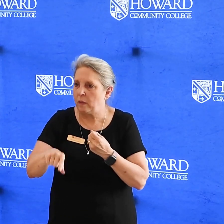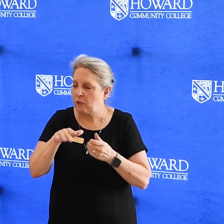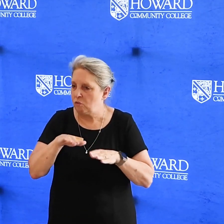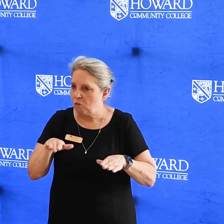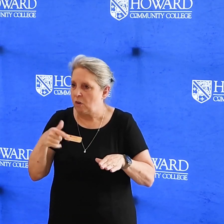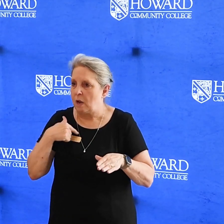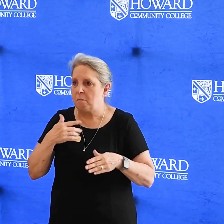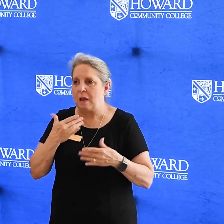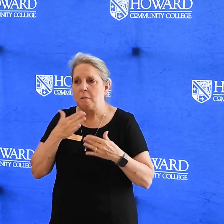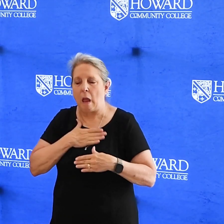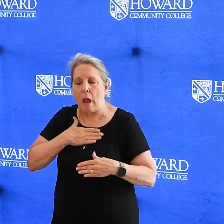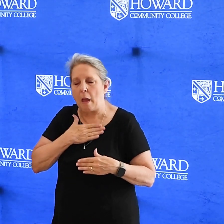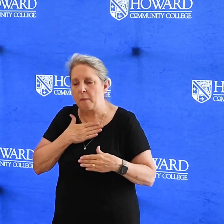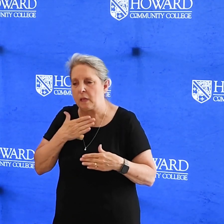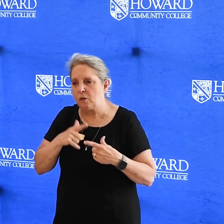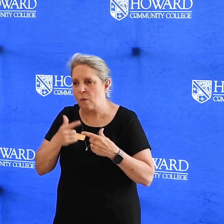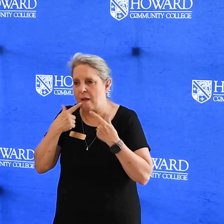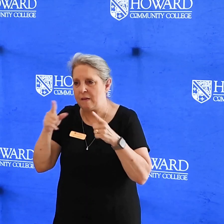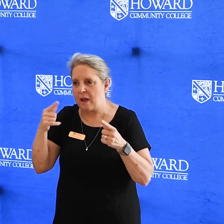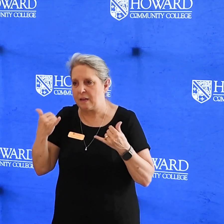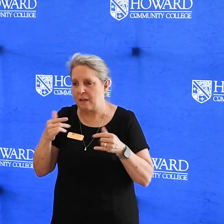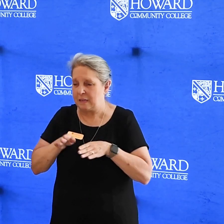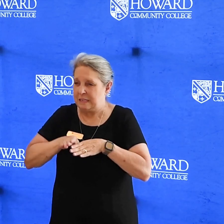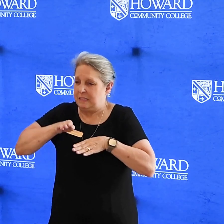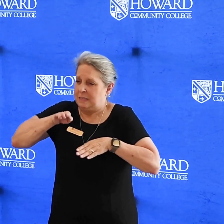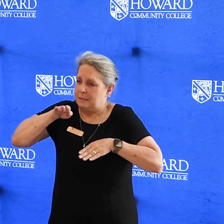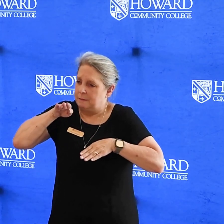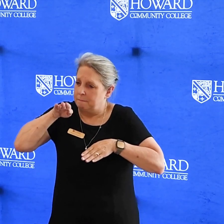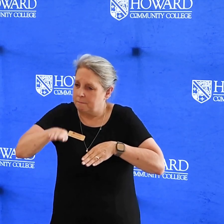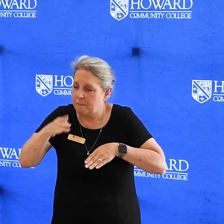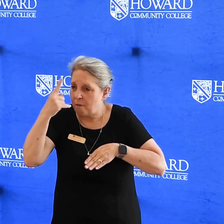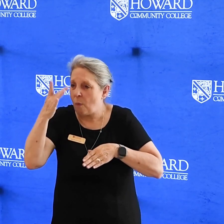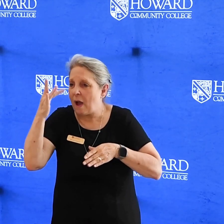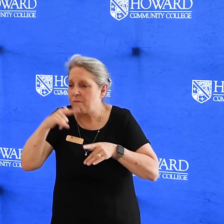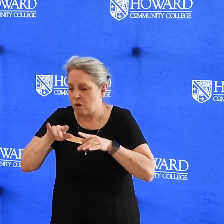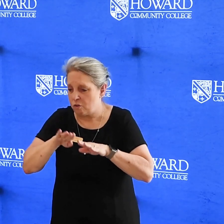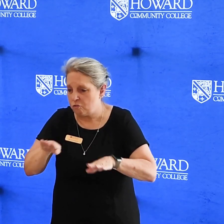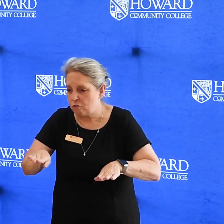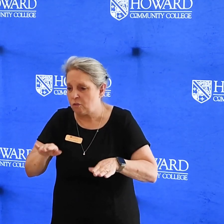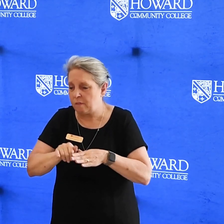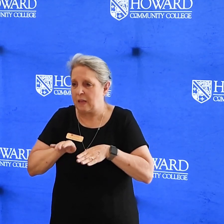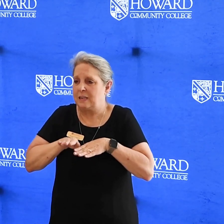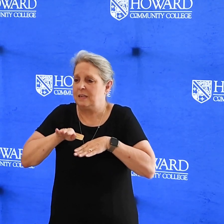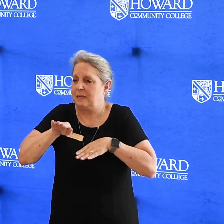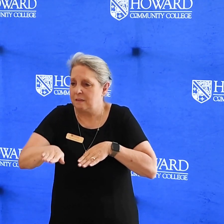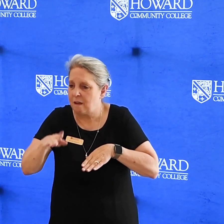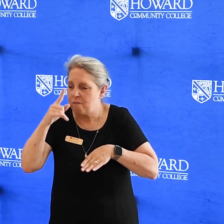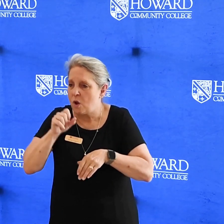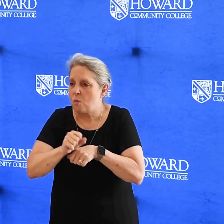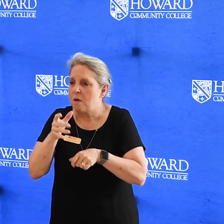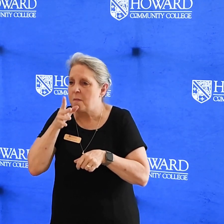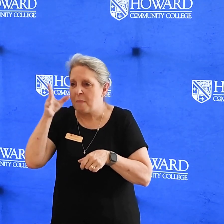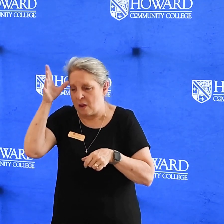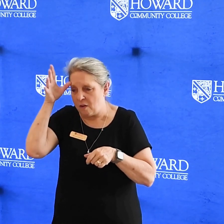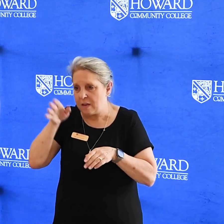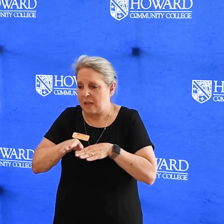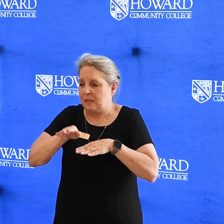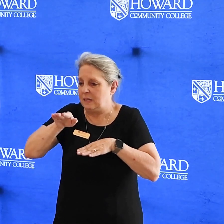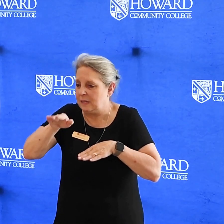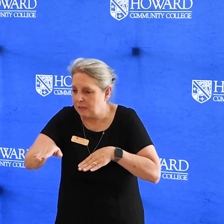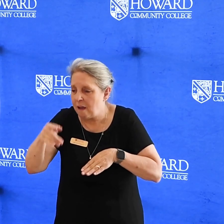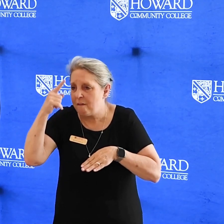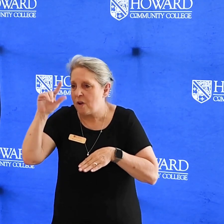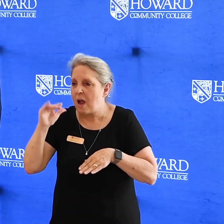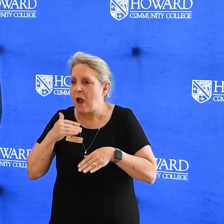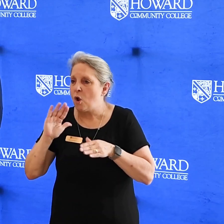I'm pleased to announce today that we are taking that giant leap forward for our children, that giant leap forward for our working parents, and that giant leap forward